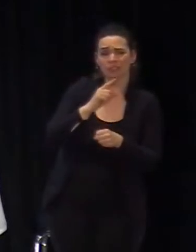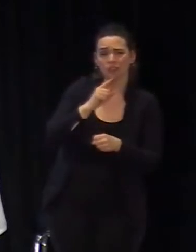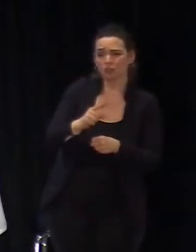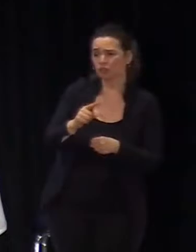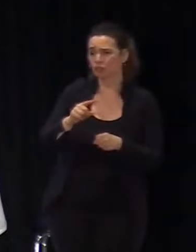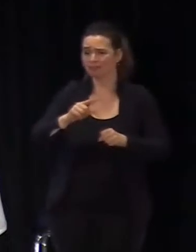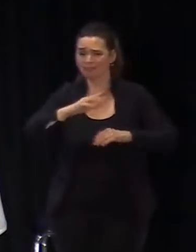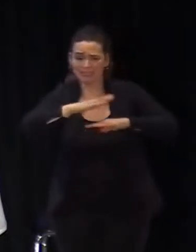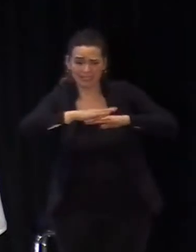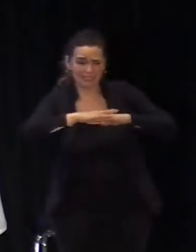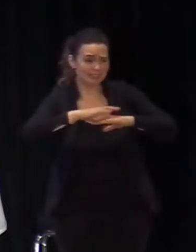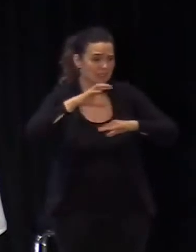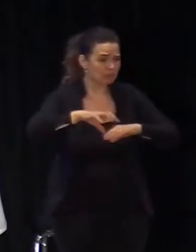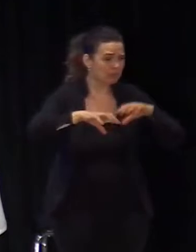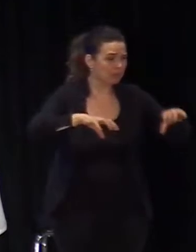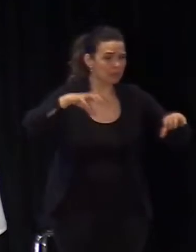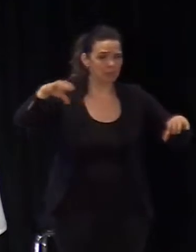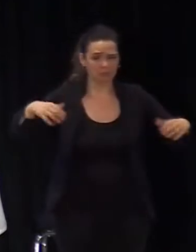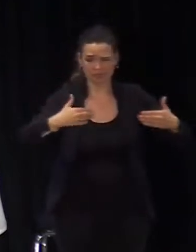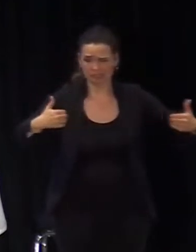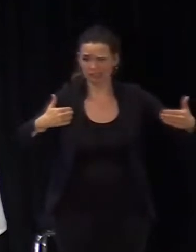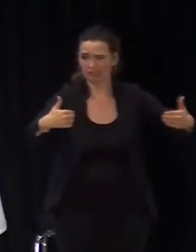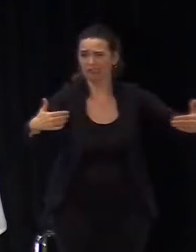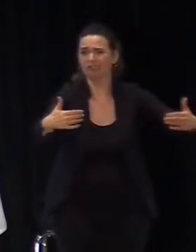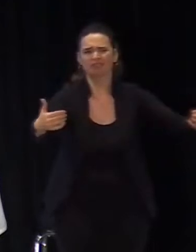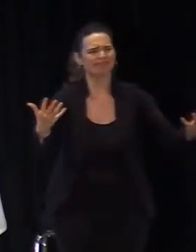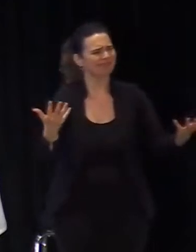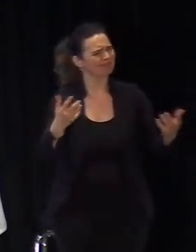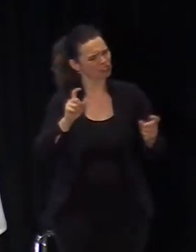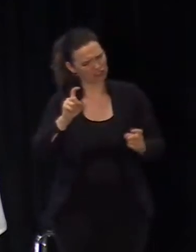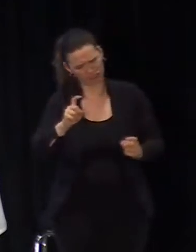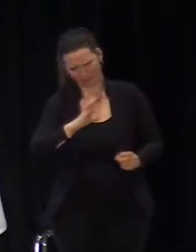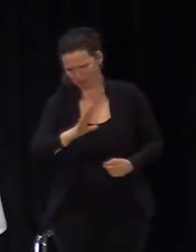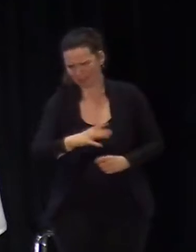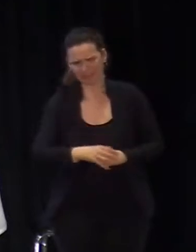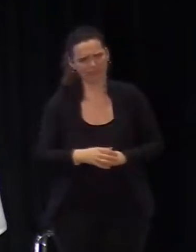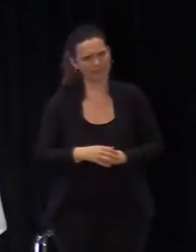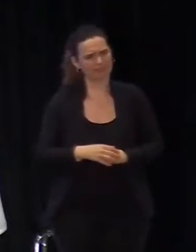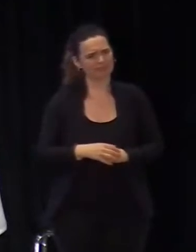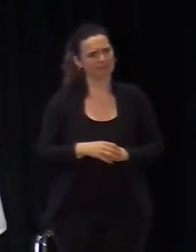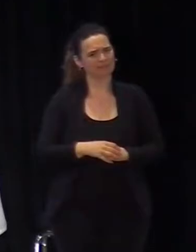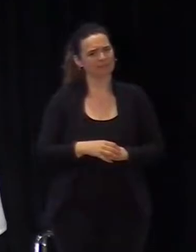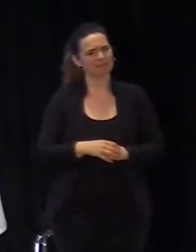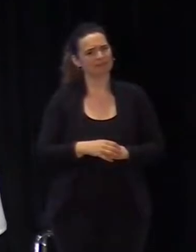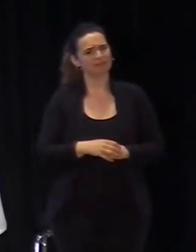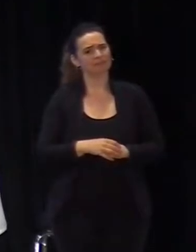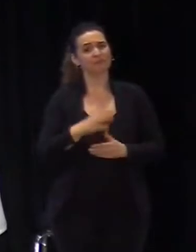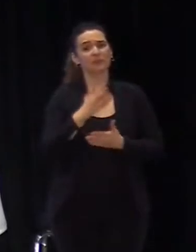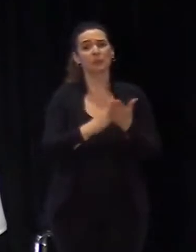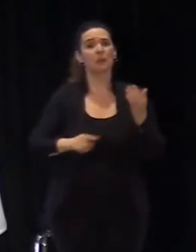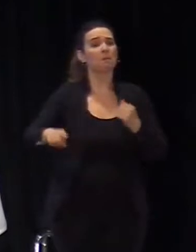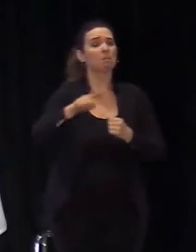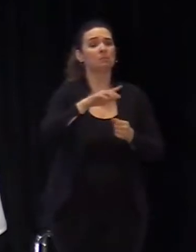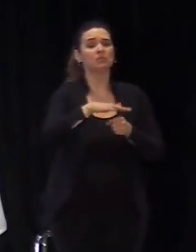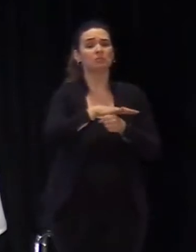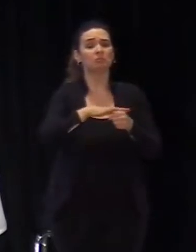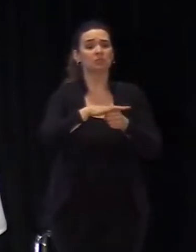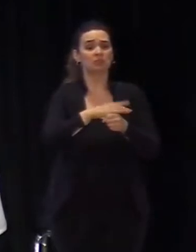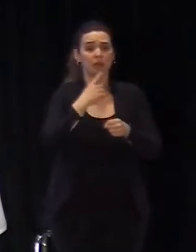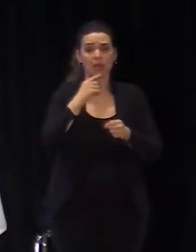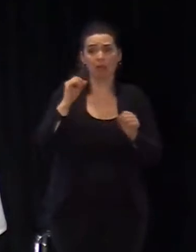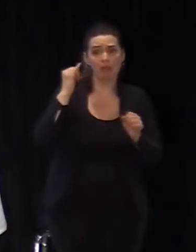have suggested if you go 3 feet apart, then they can go 5 days a week. We're looking at it. And we